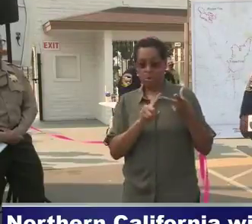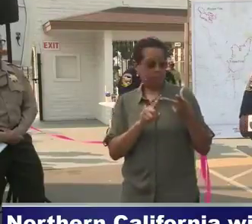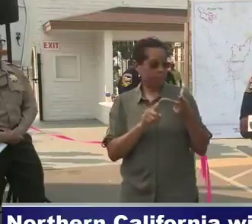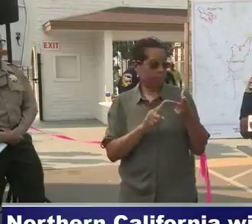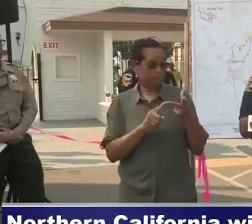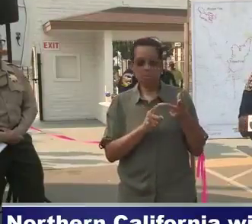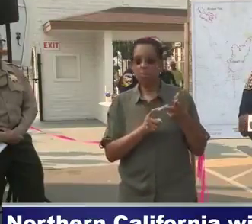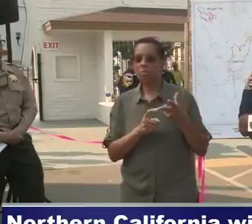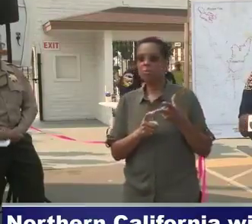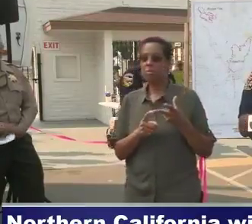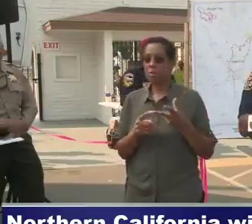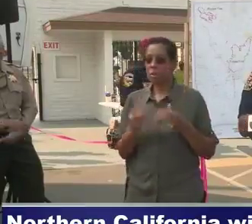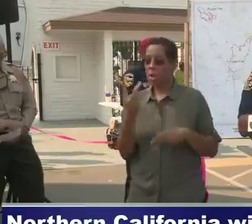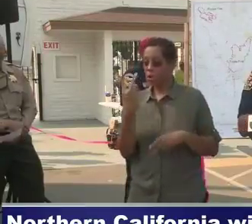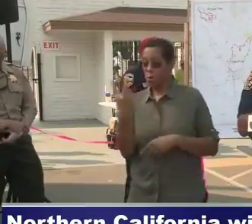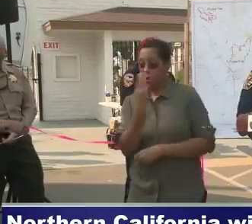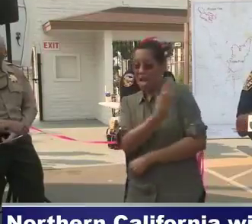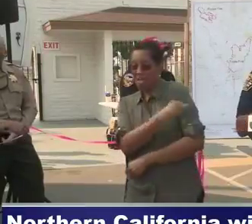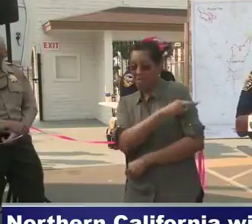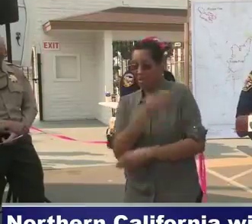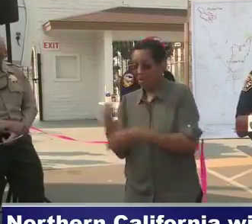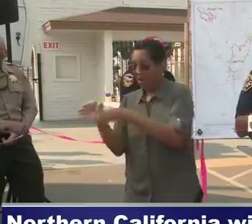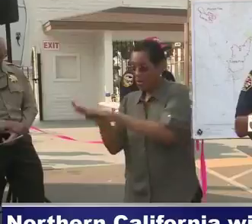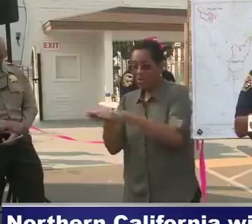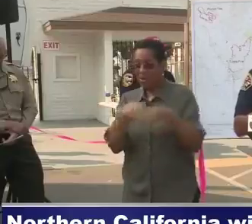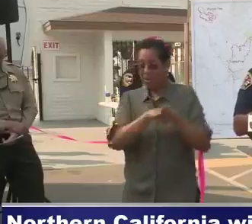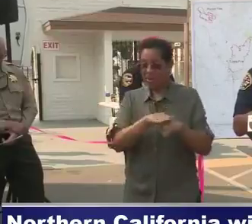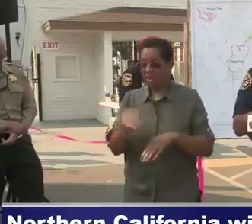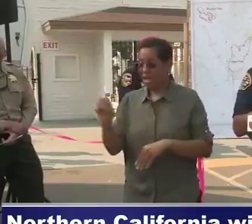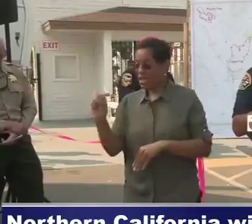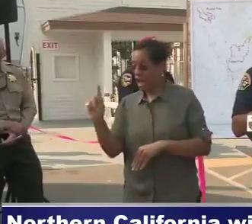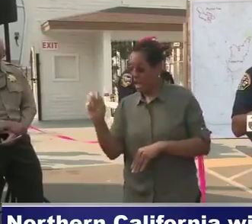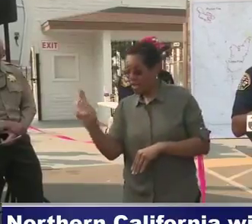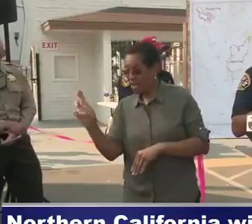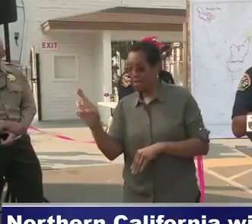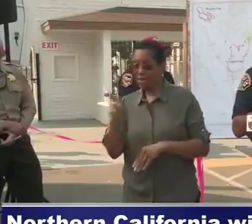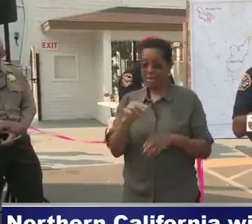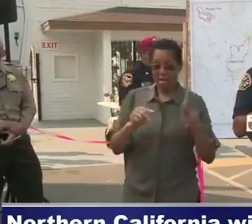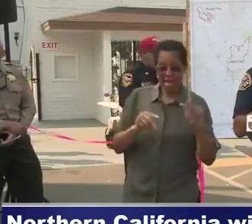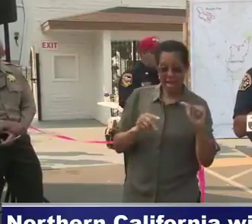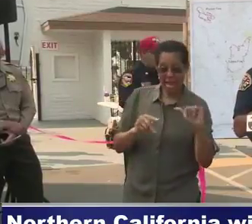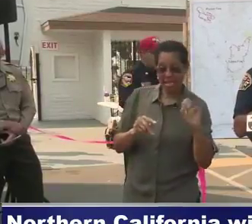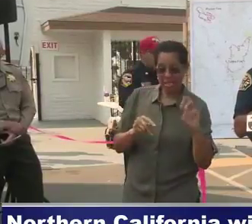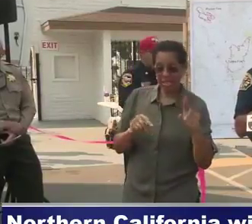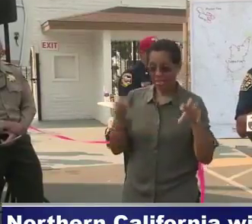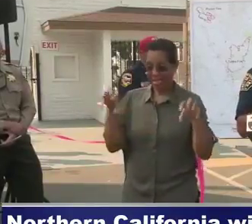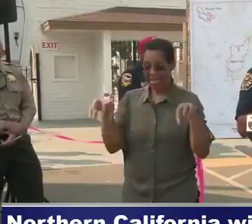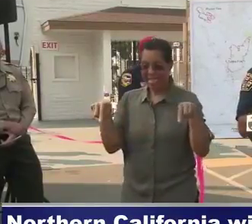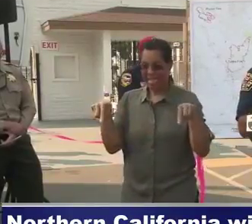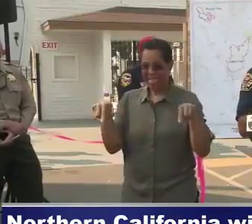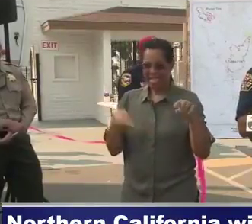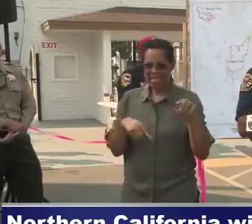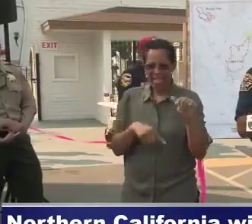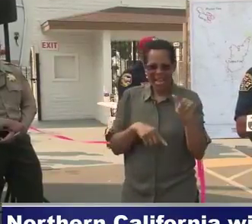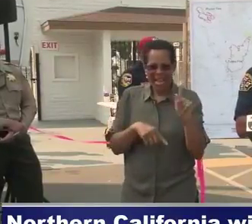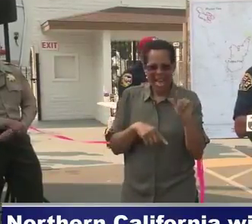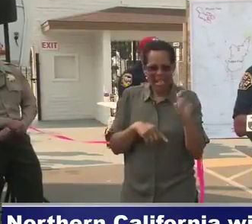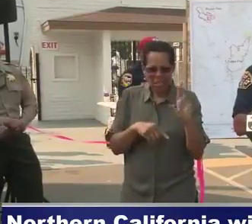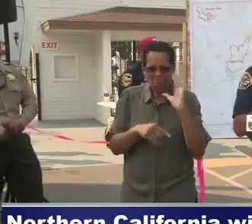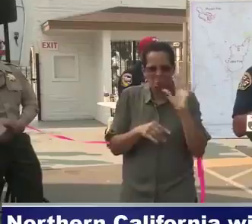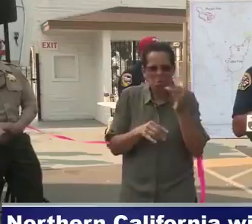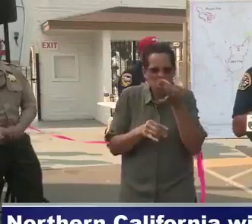currently closed, Sutter Hospital and Kaiser Hospital. We're really close to opening Kaiser Hospital. We got a few more hurdles